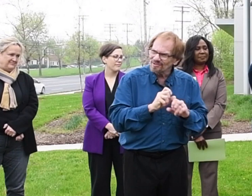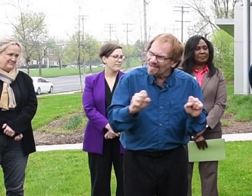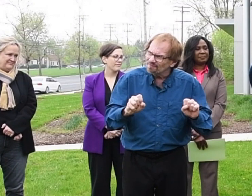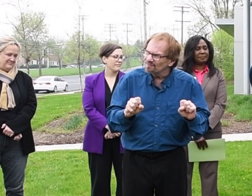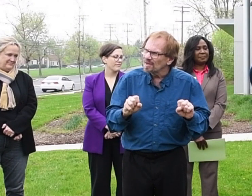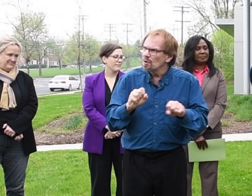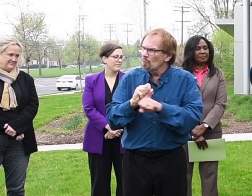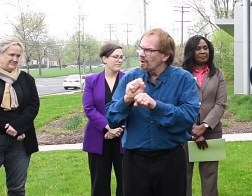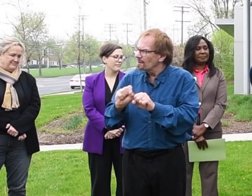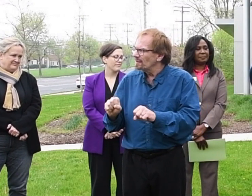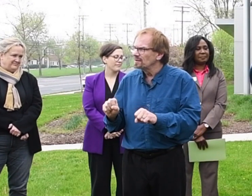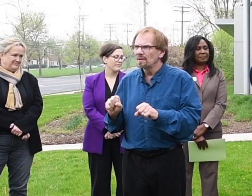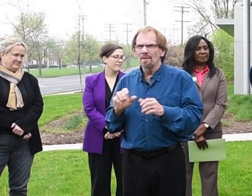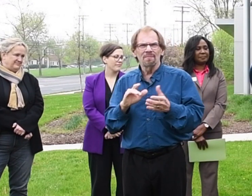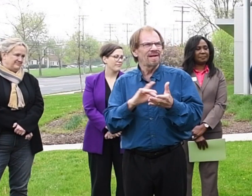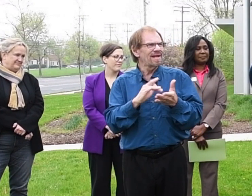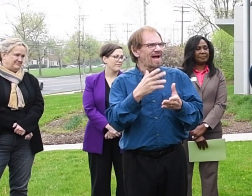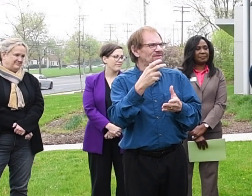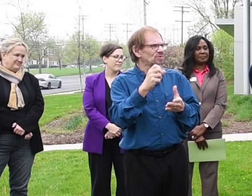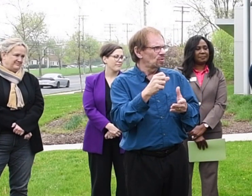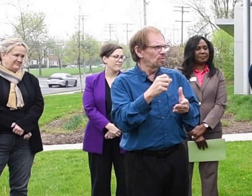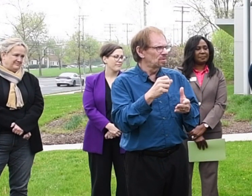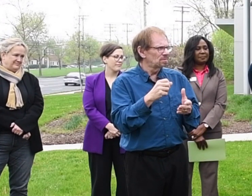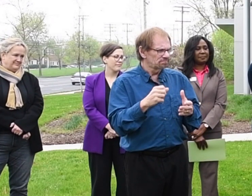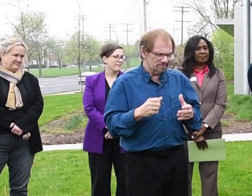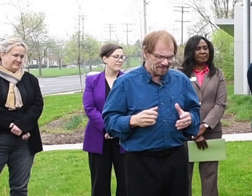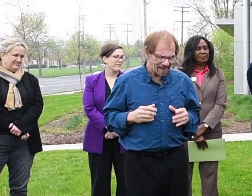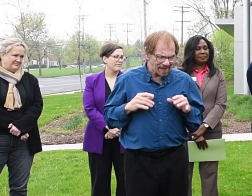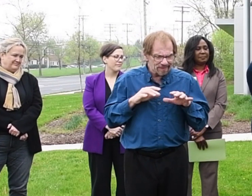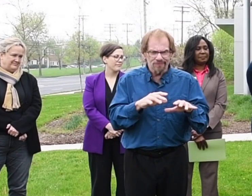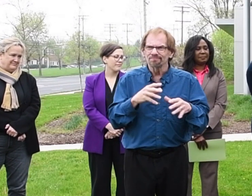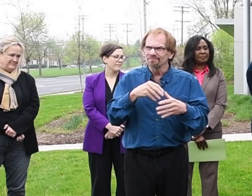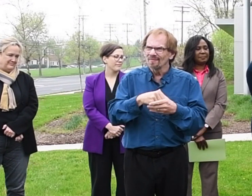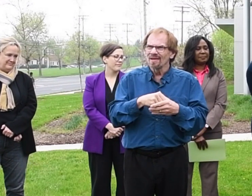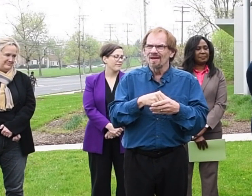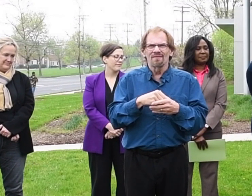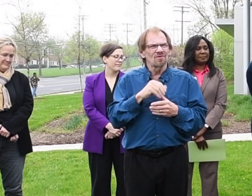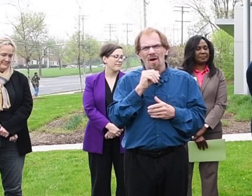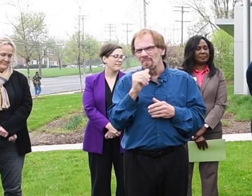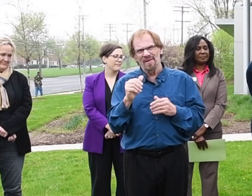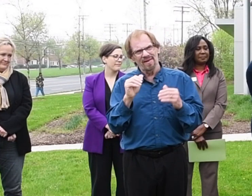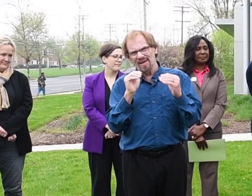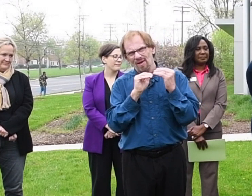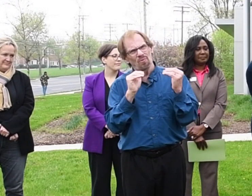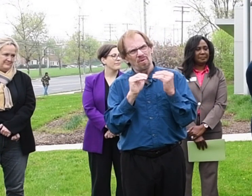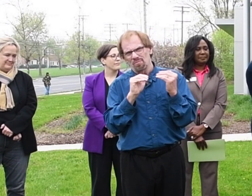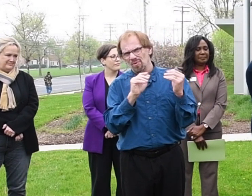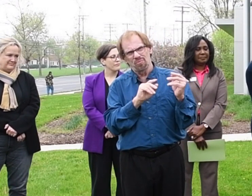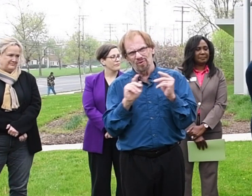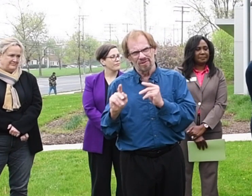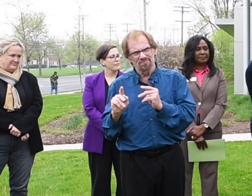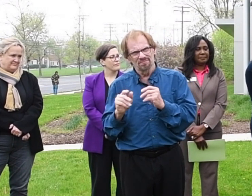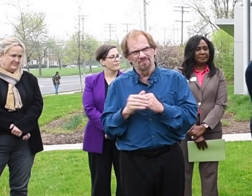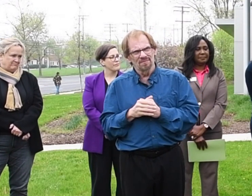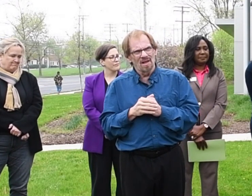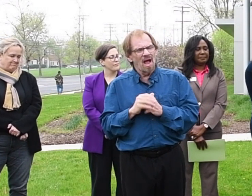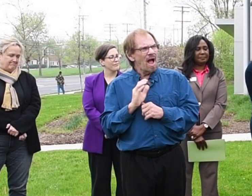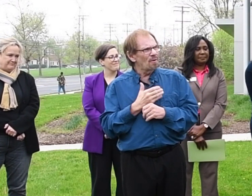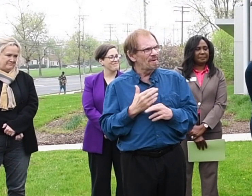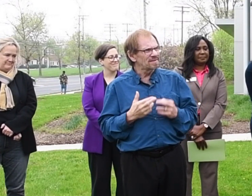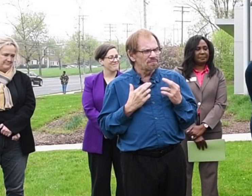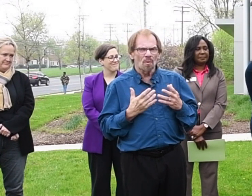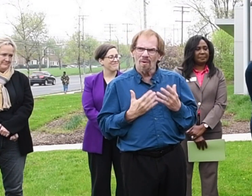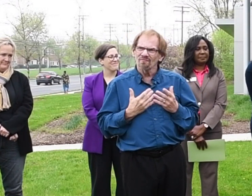school youth engaged have been disproportionate per capita. Our residents have been waiting for the doors of a community center to